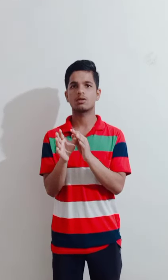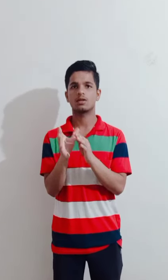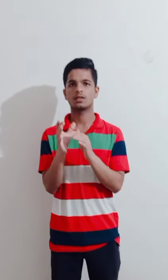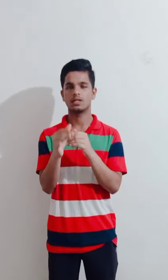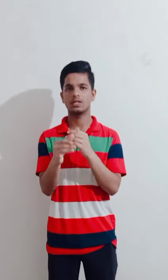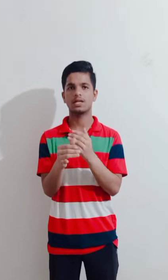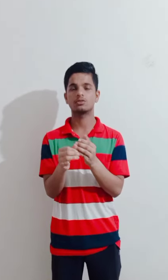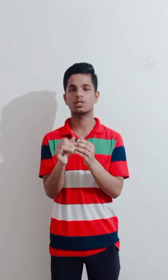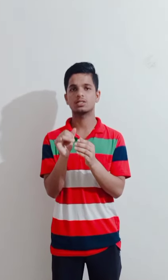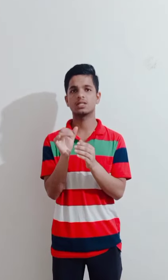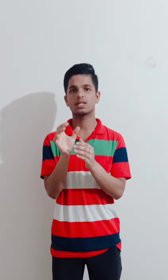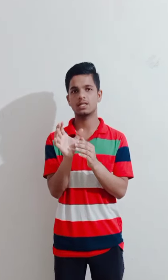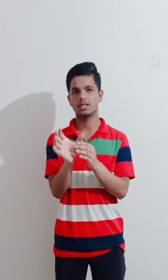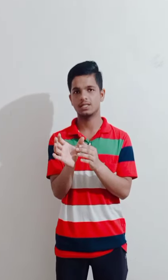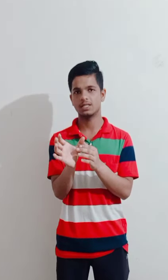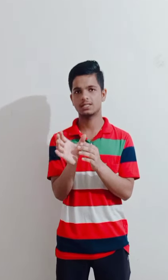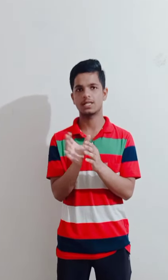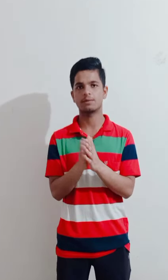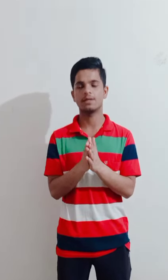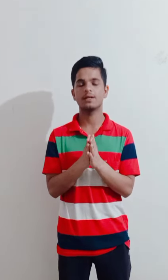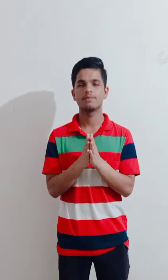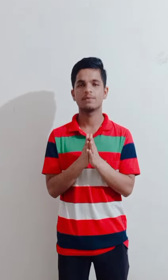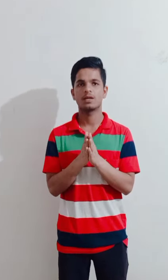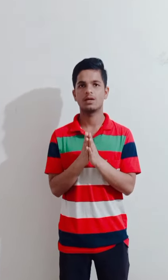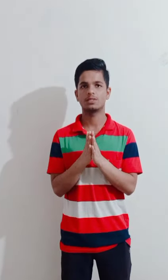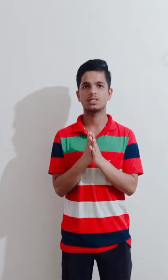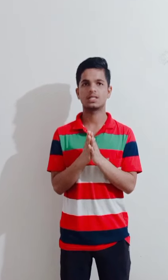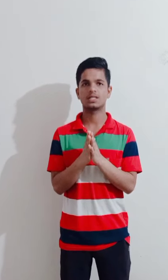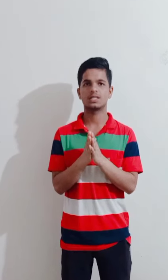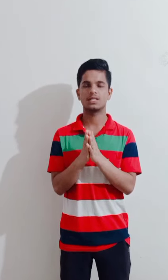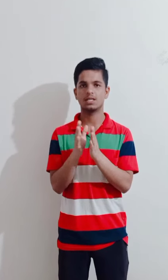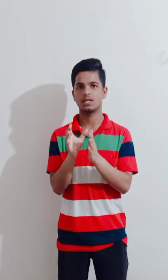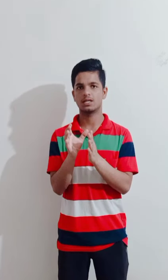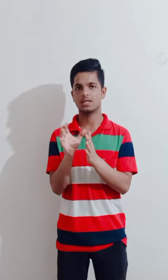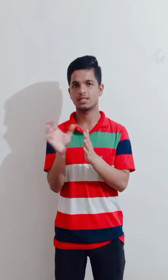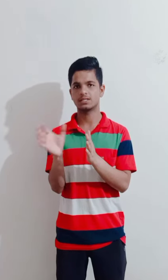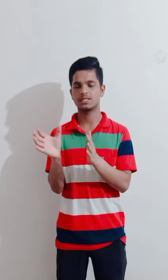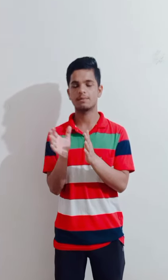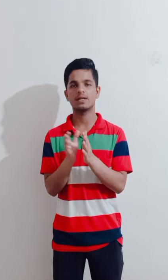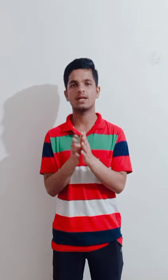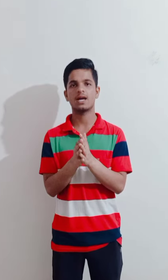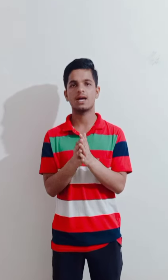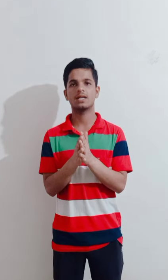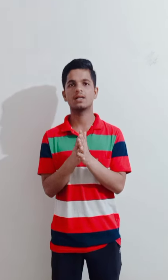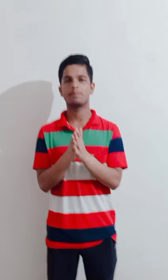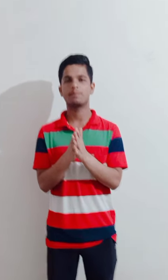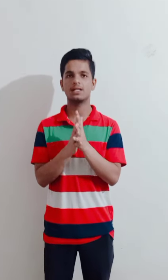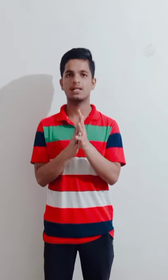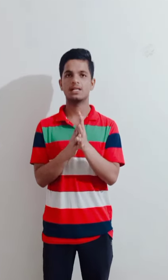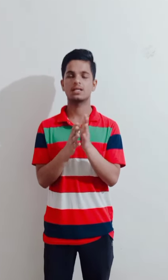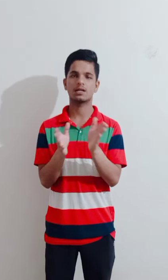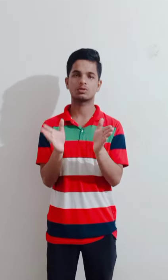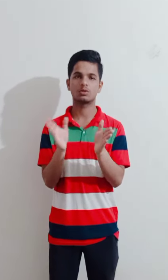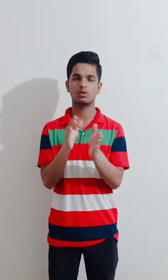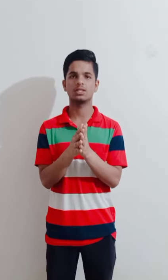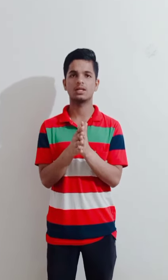it executes the statement which is written in return statement, and finally the